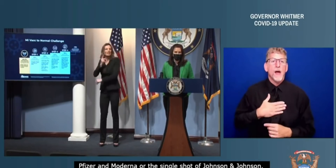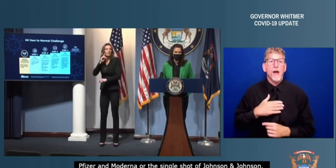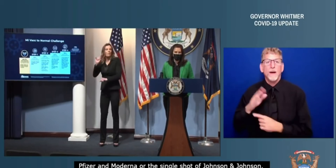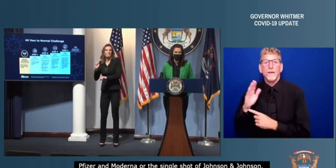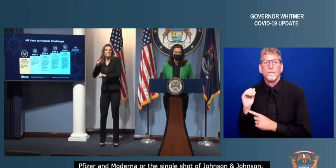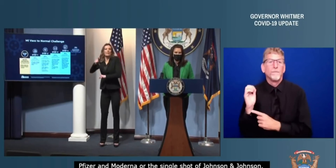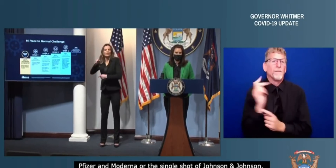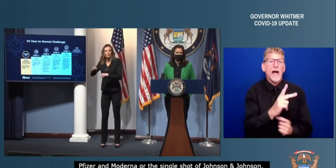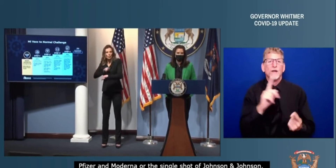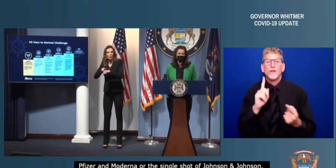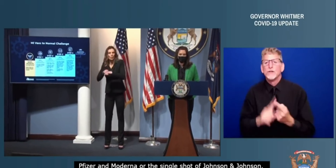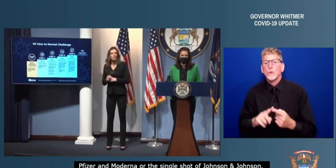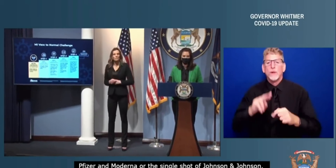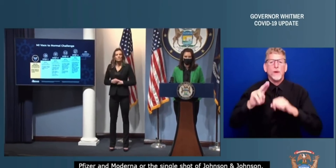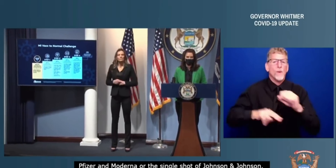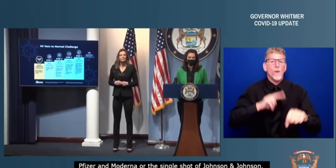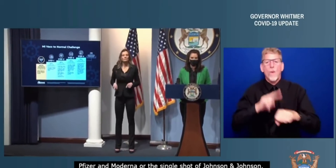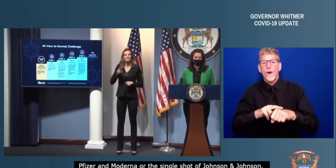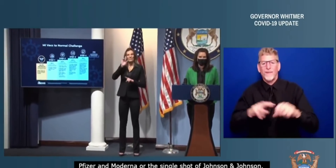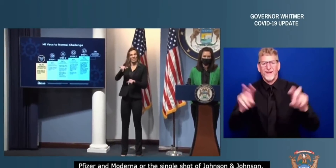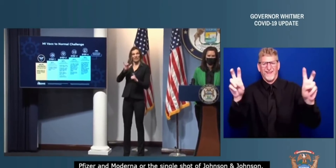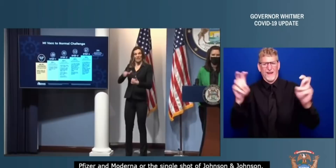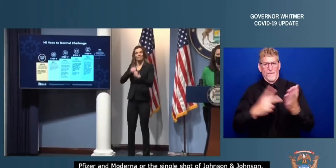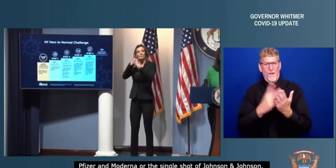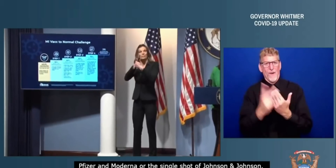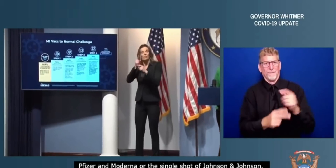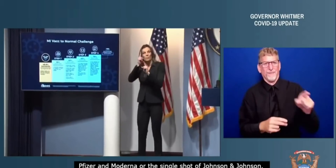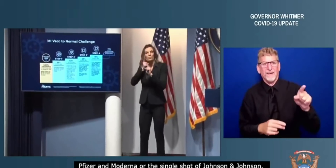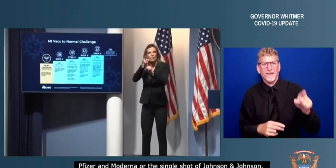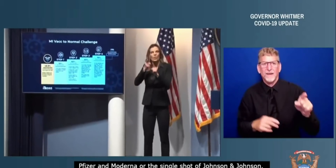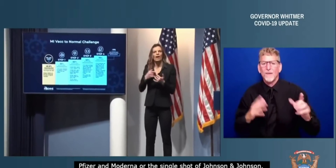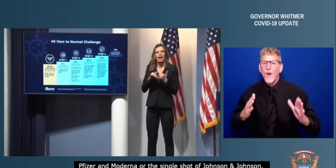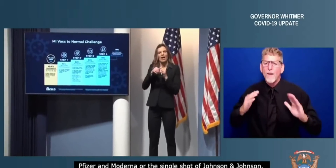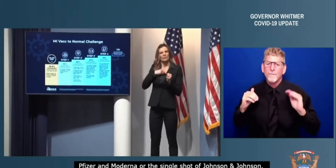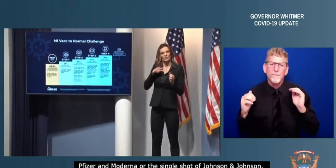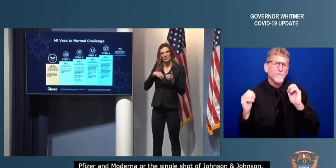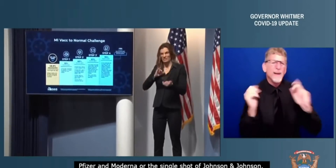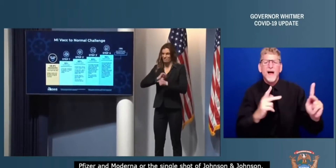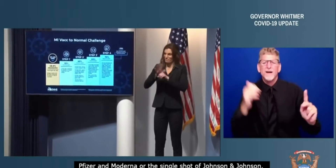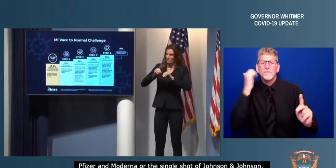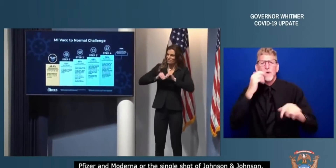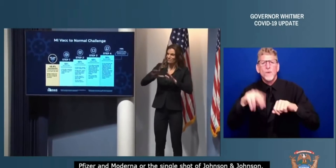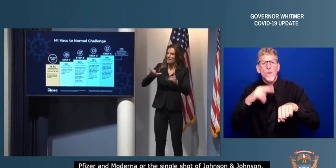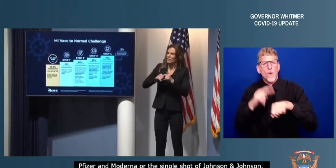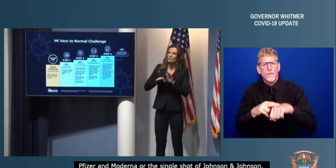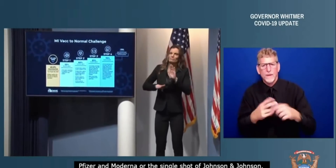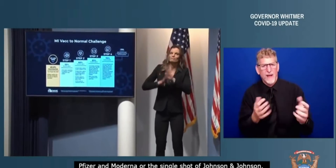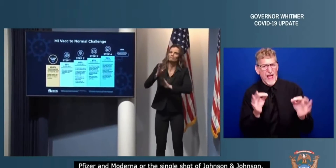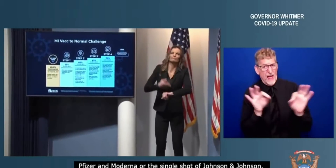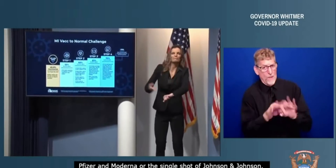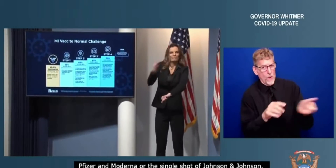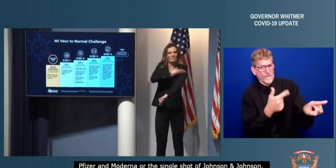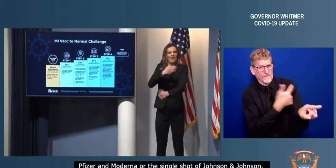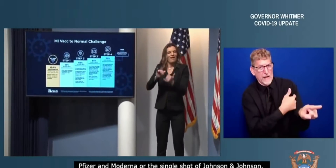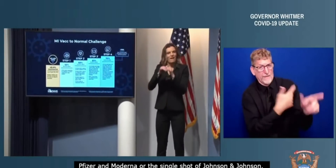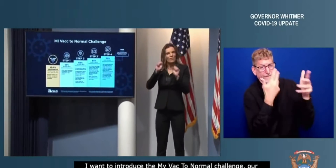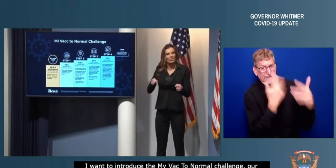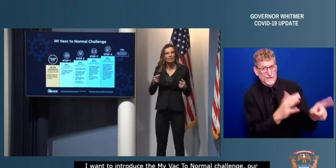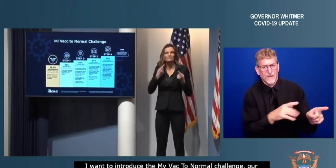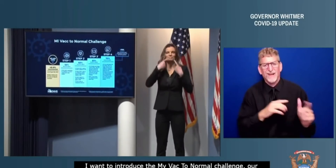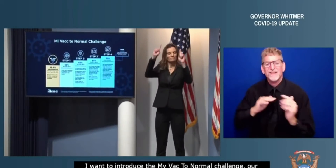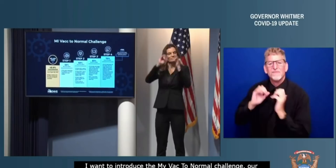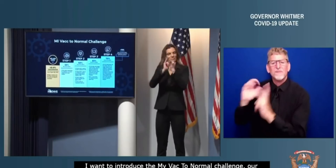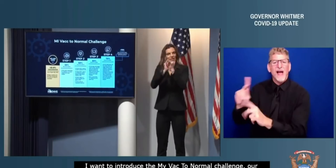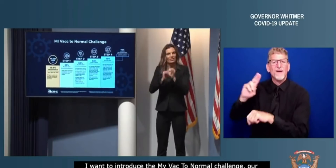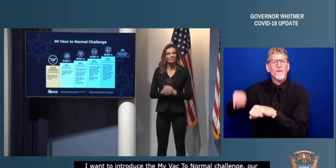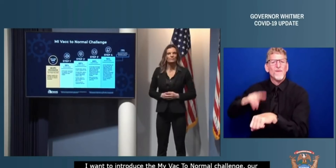reach vaccination goal and emerge from this pandemic. Let's walk through the steps so we can take a look and see the metrics that we need